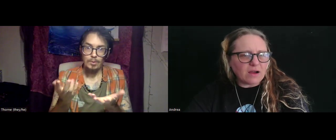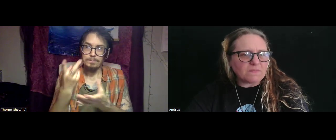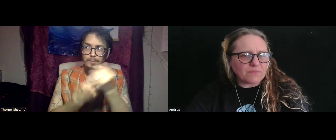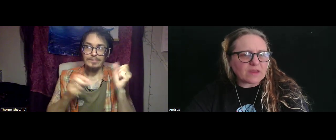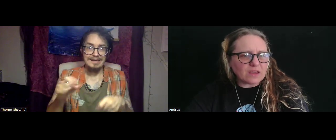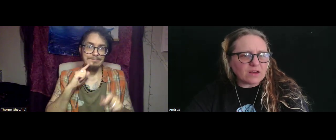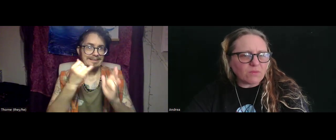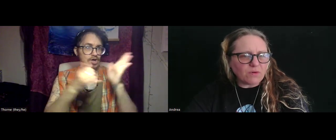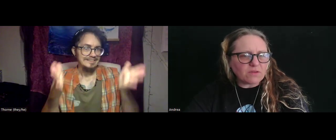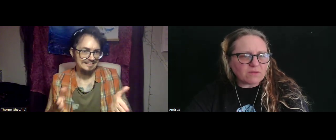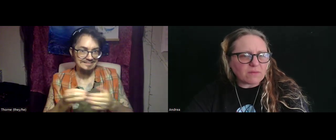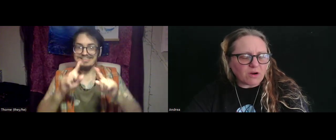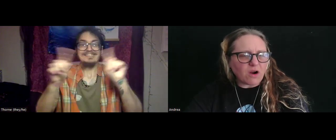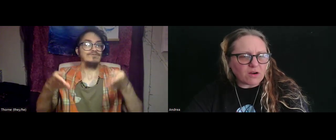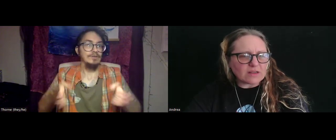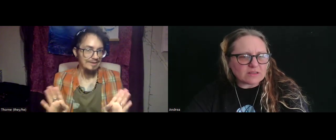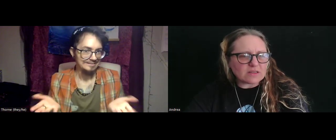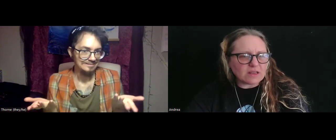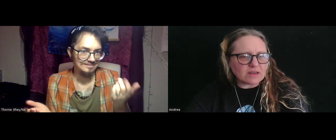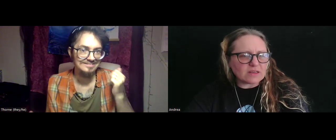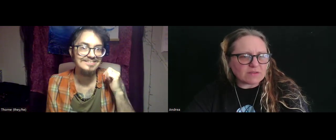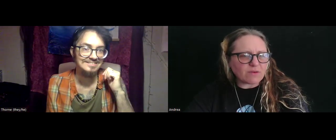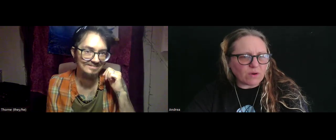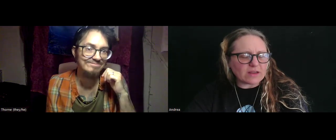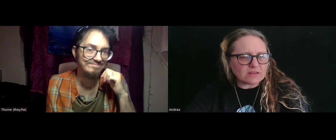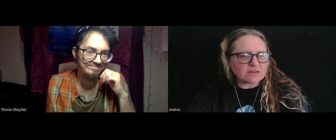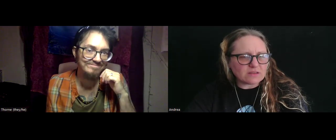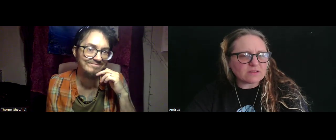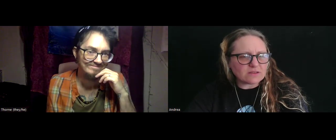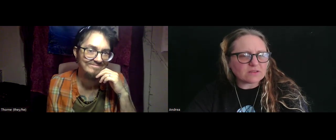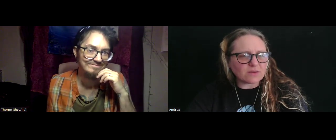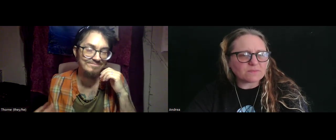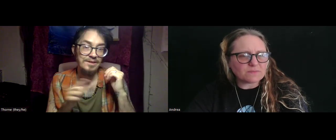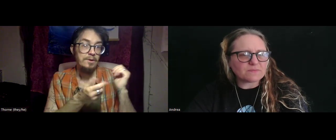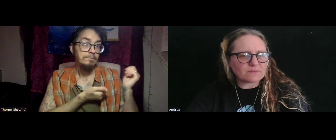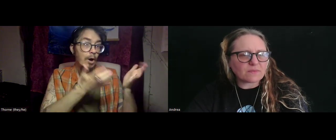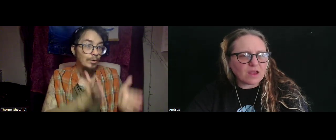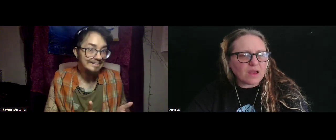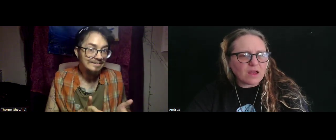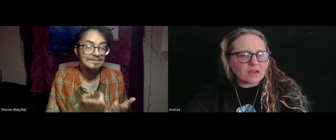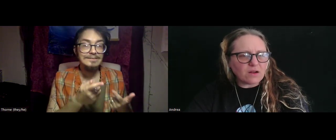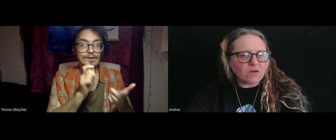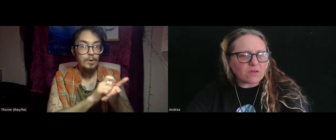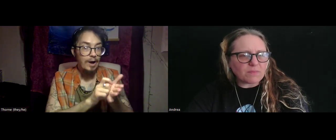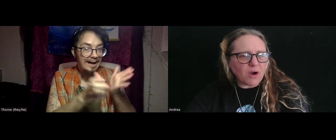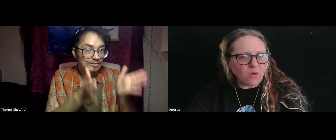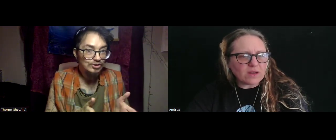Um, both of them are artists in different ways. So, they're